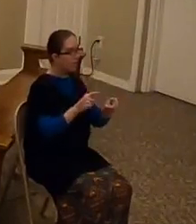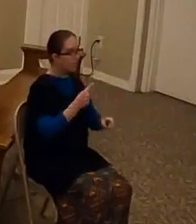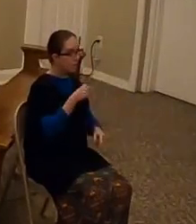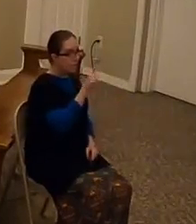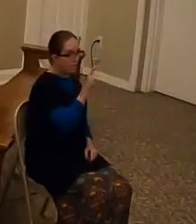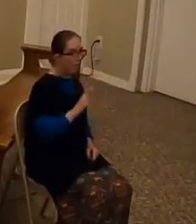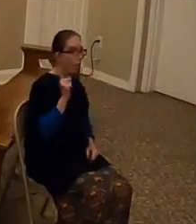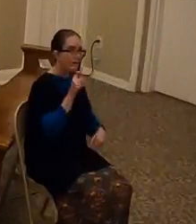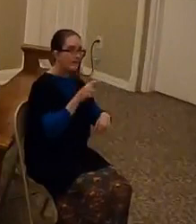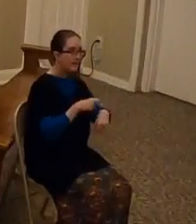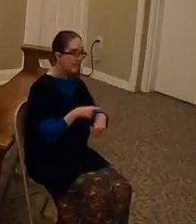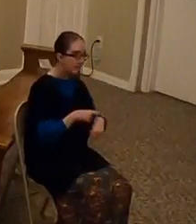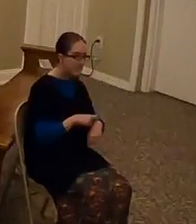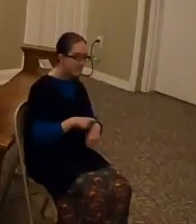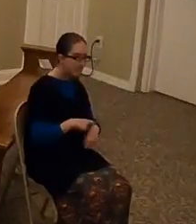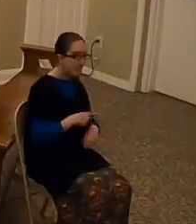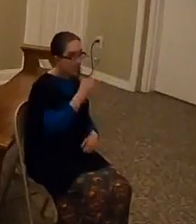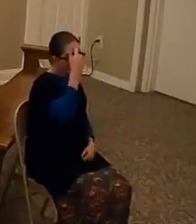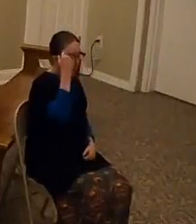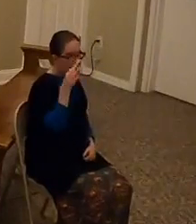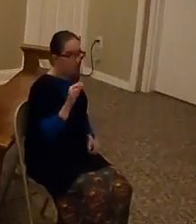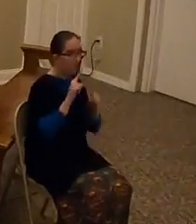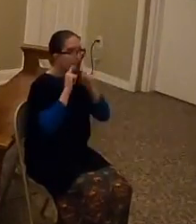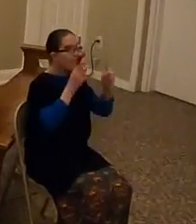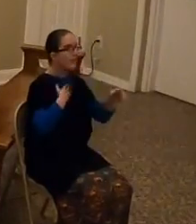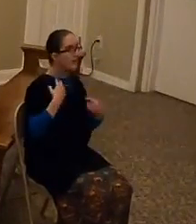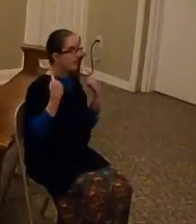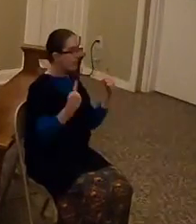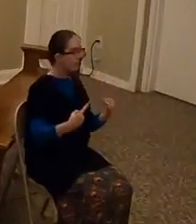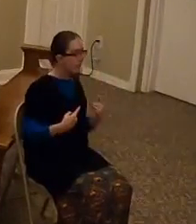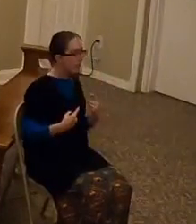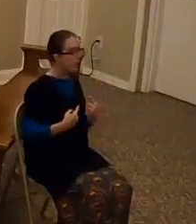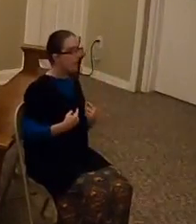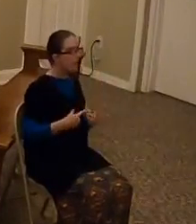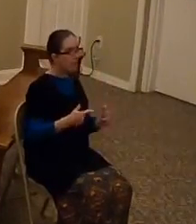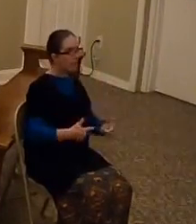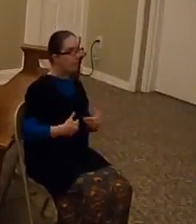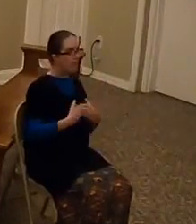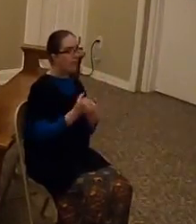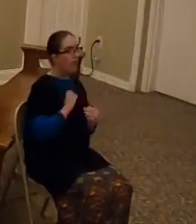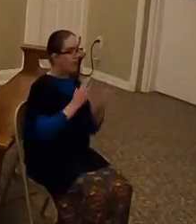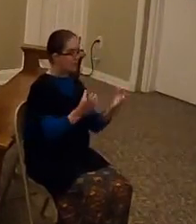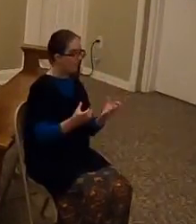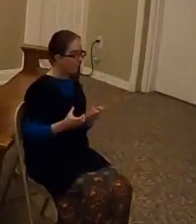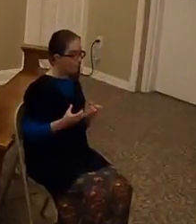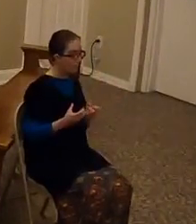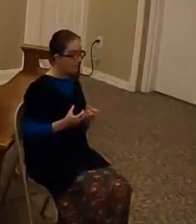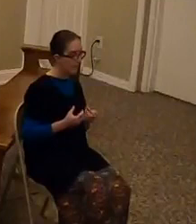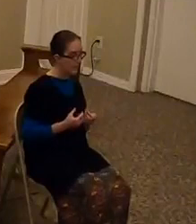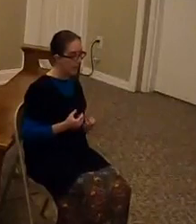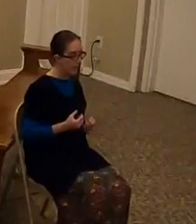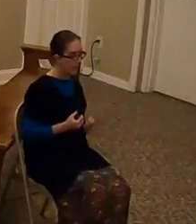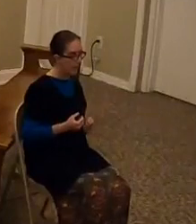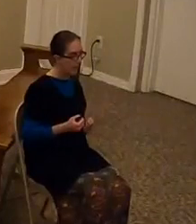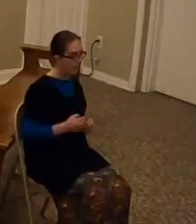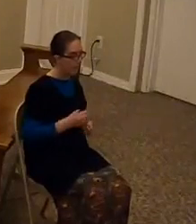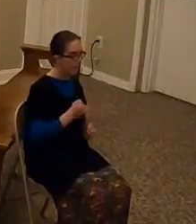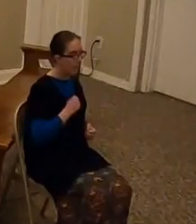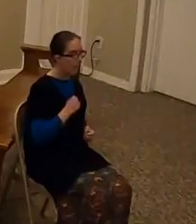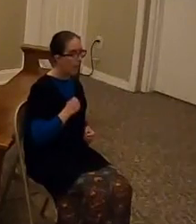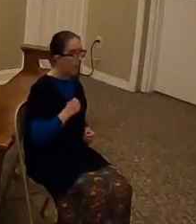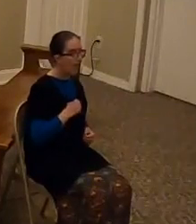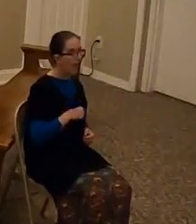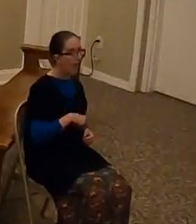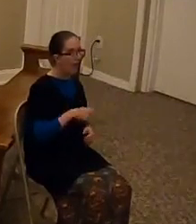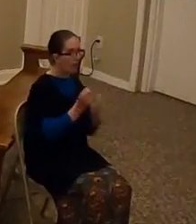to the Lord one time, and because I've confessed my sins, I can't just go ahead and live like I want to live. Because I'm once